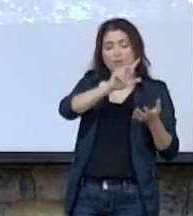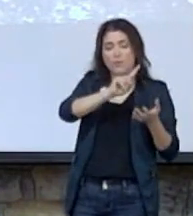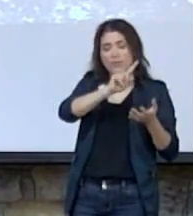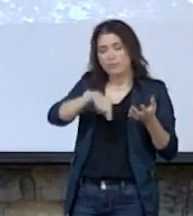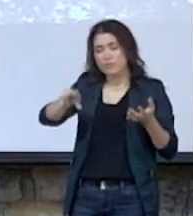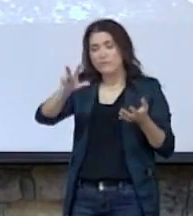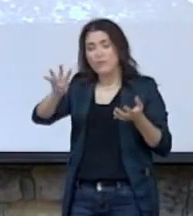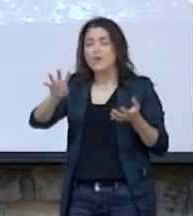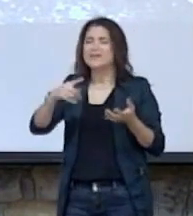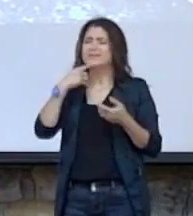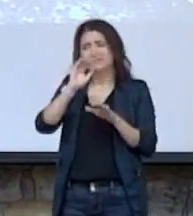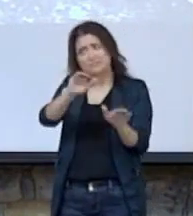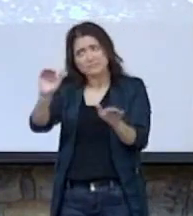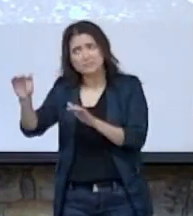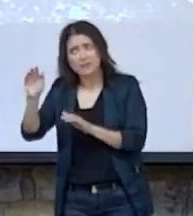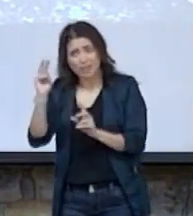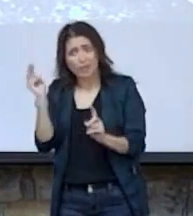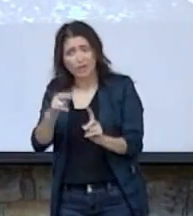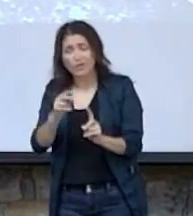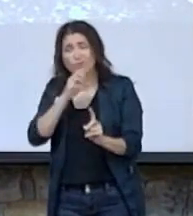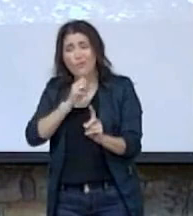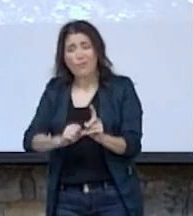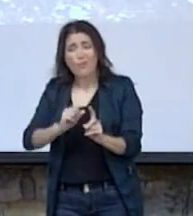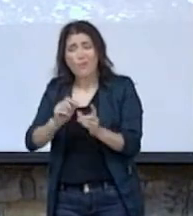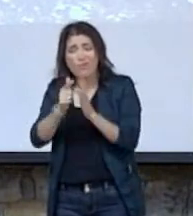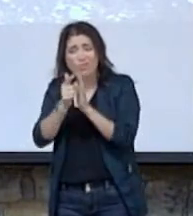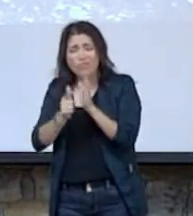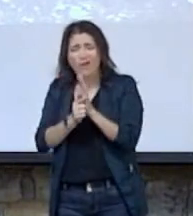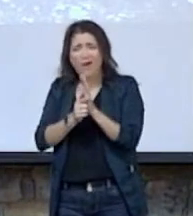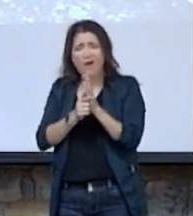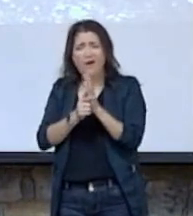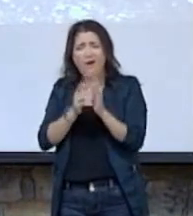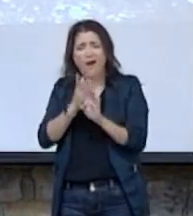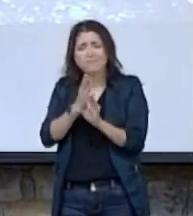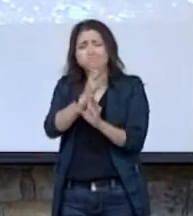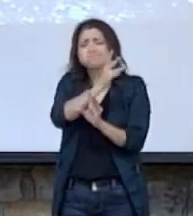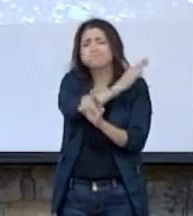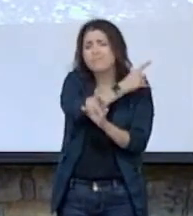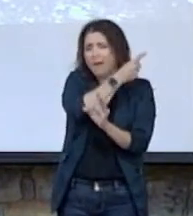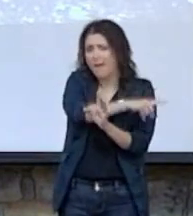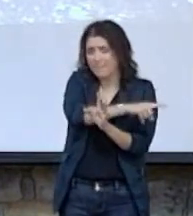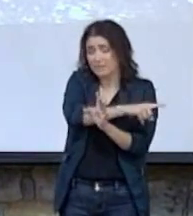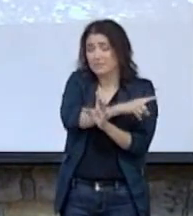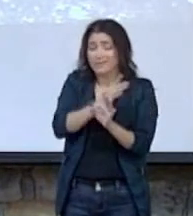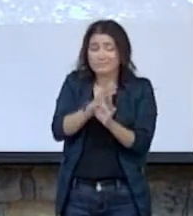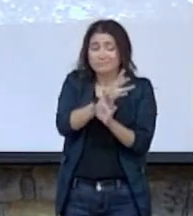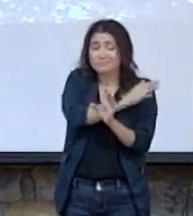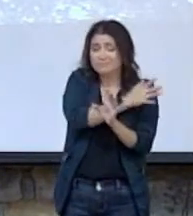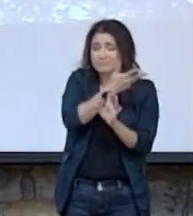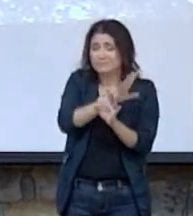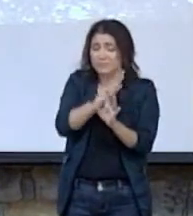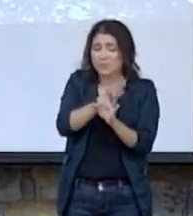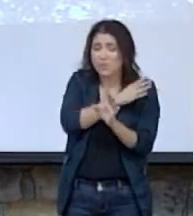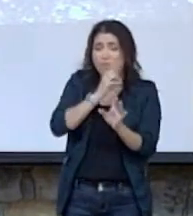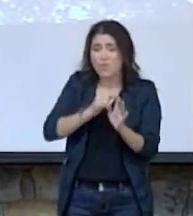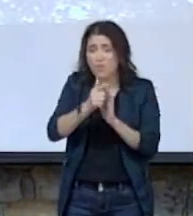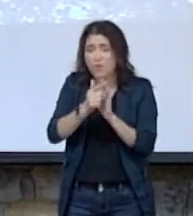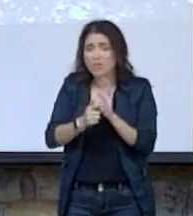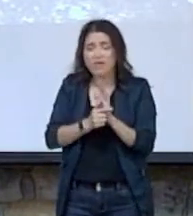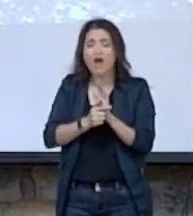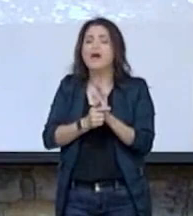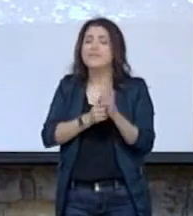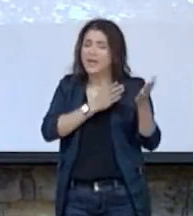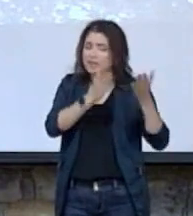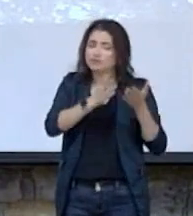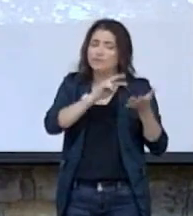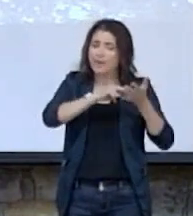tells him, he says, look, the old law was but a shadow. The elements of the old law, the things that made up that old law, they